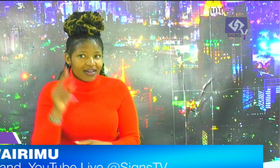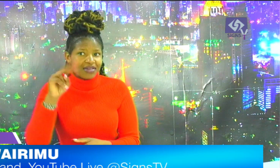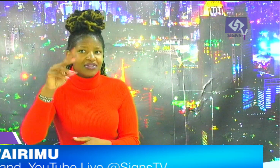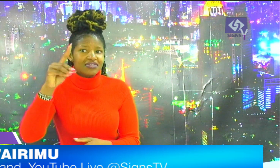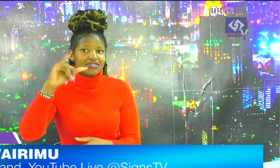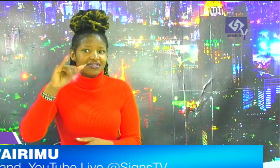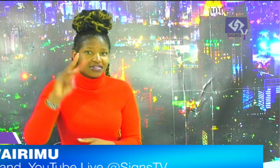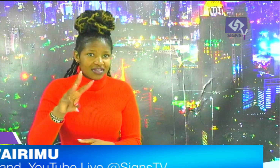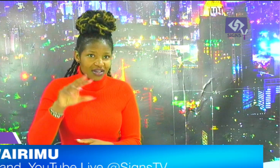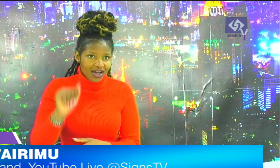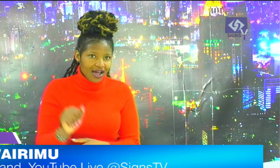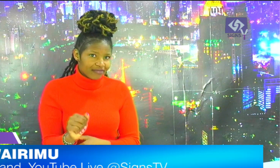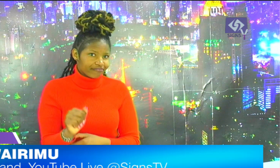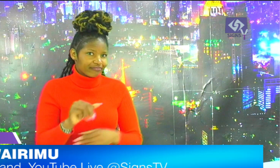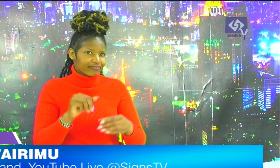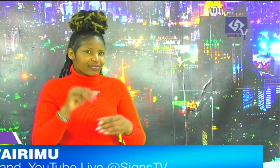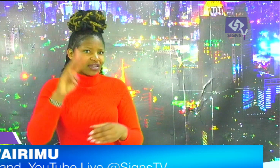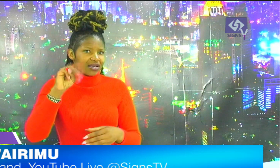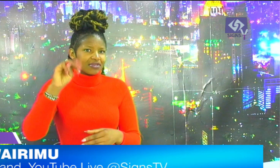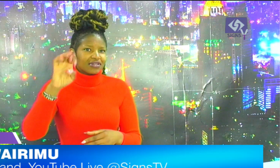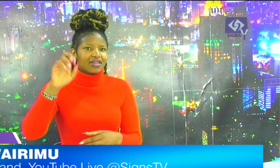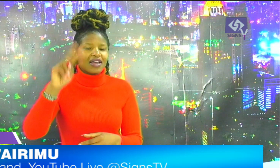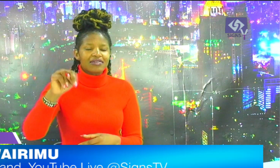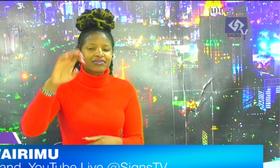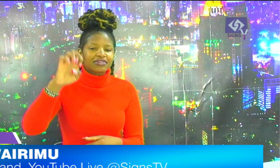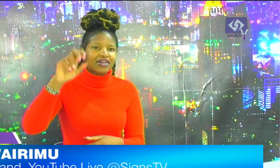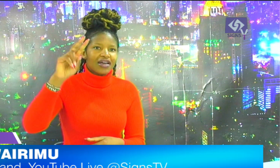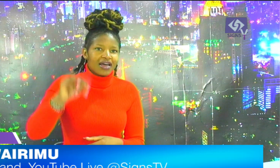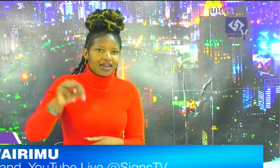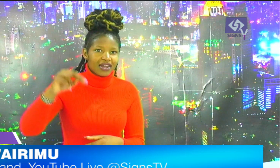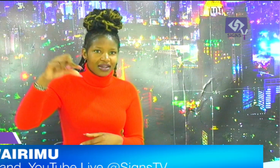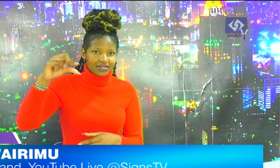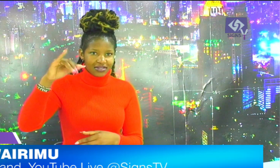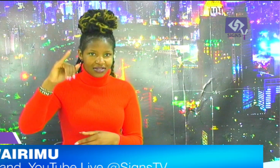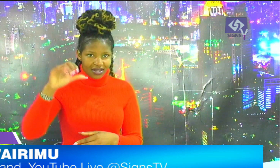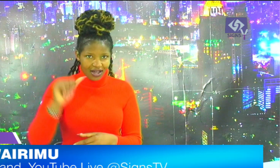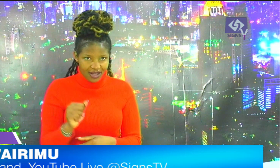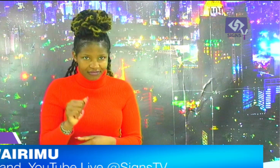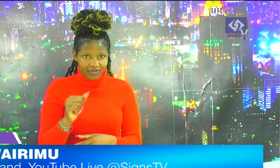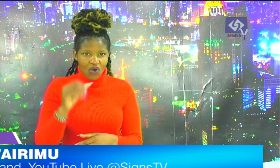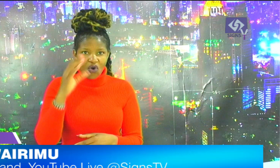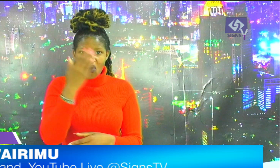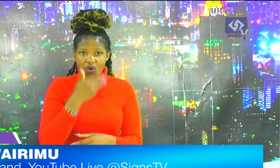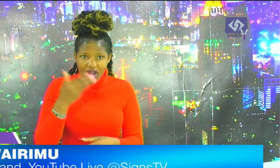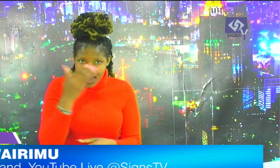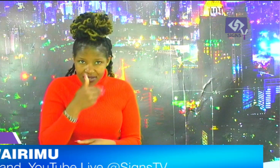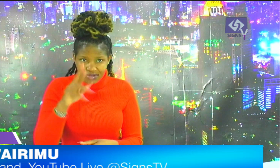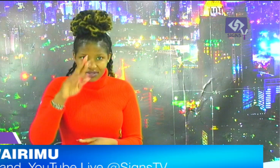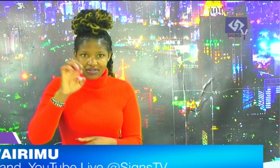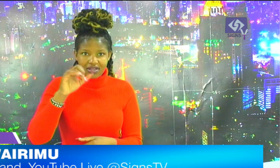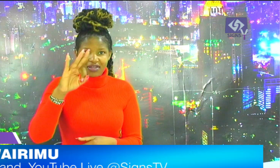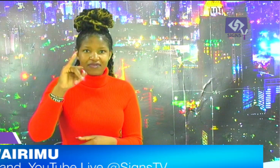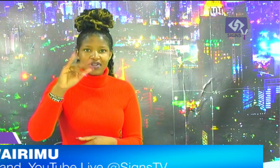the closure of several businesses, including West Kenya, Olepito Sugar, Naitiri Sugar,